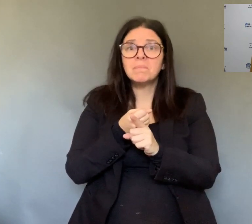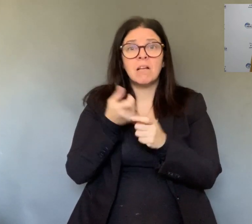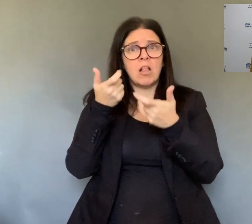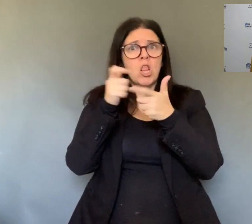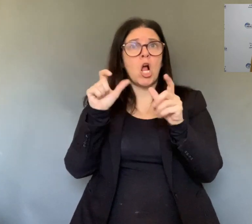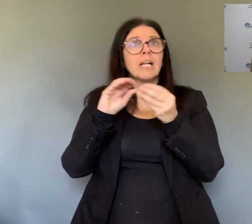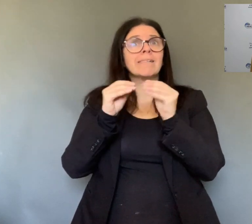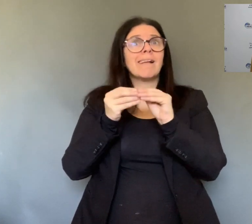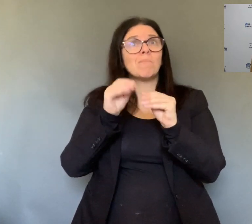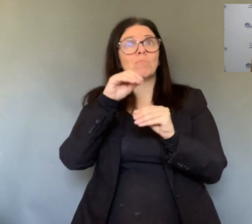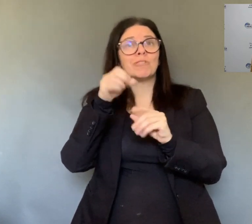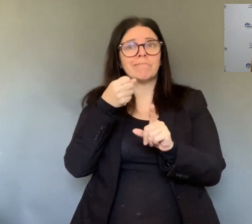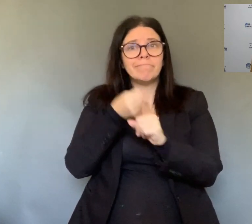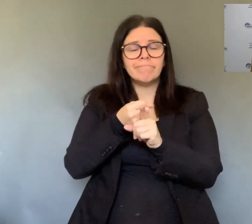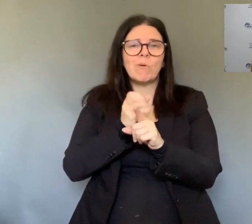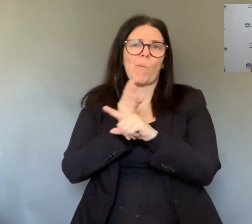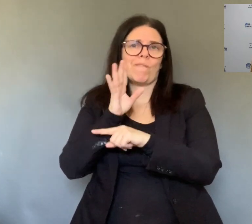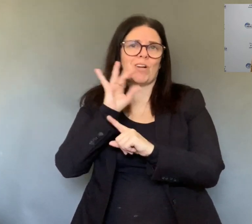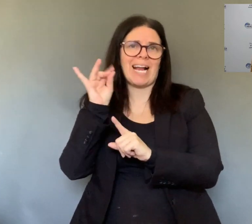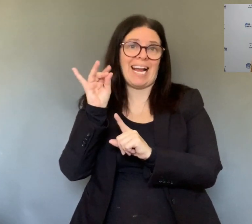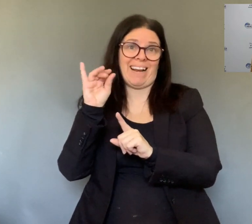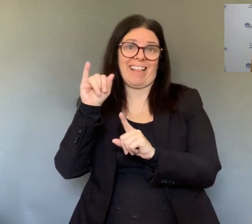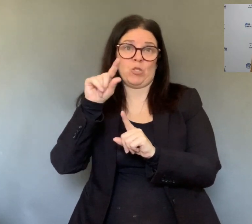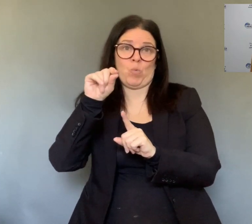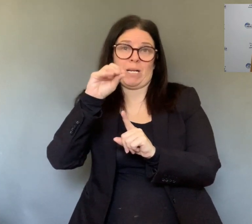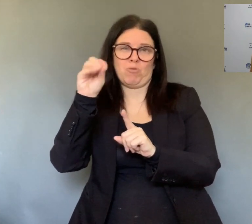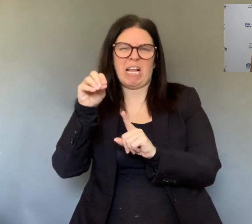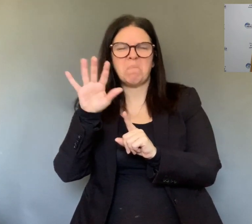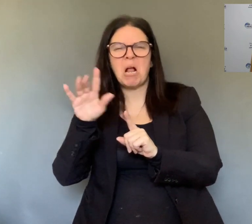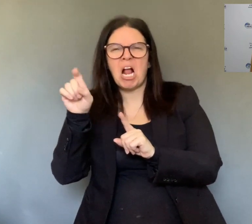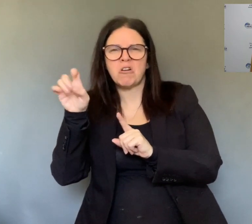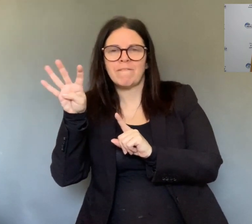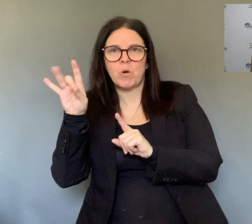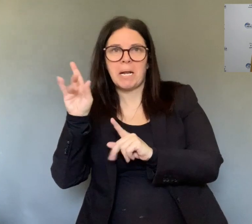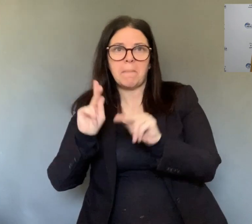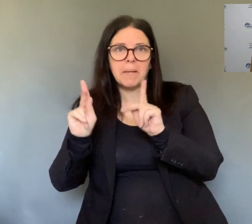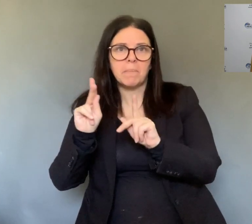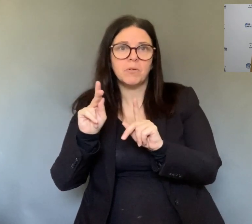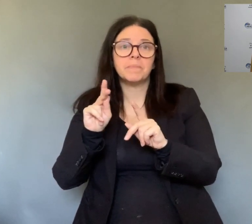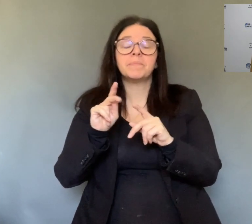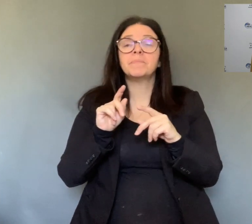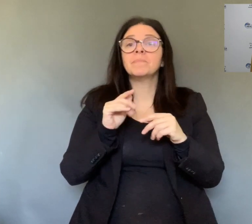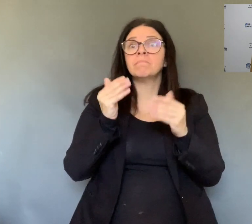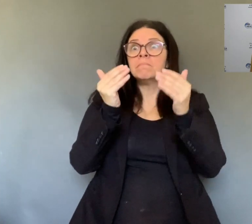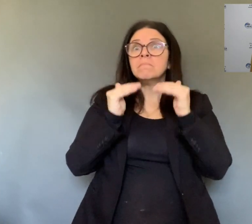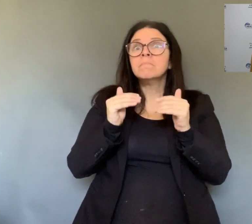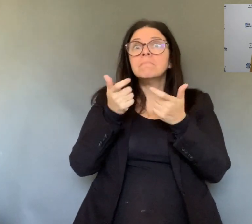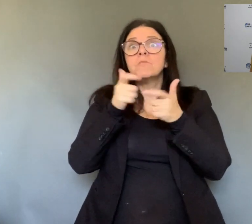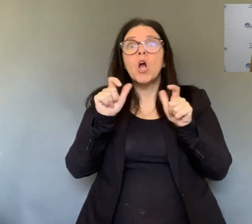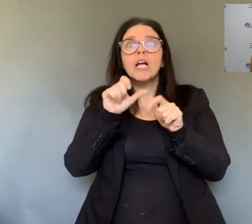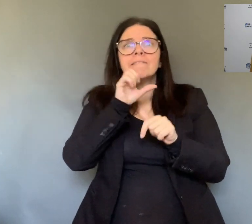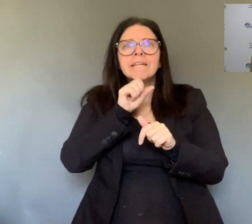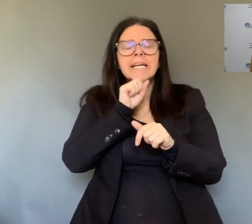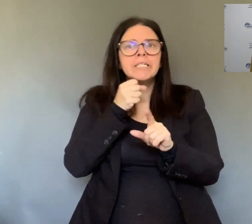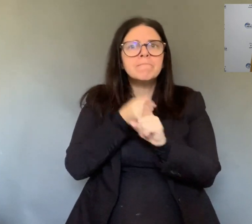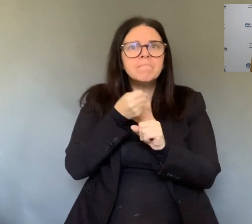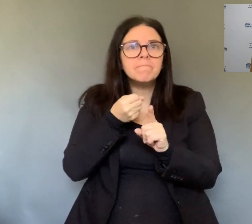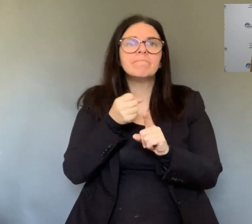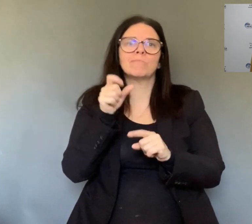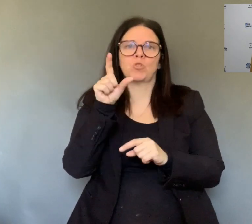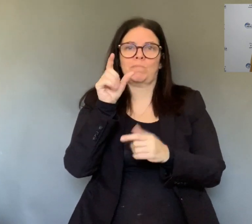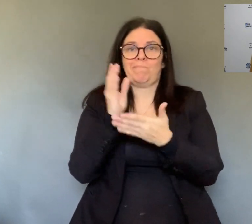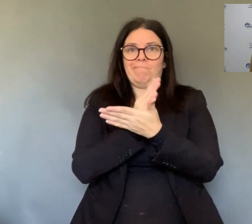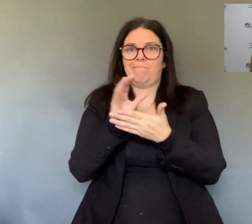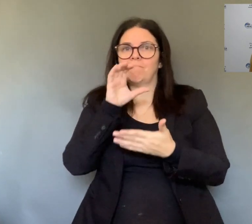falls, nausea, vomiting, chills, and headaches. If you are feeling unwell and need to seek a health assessment for COVID-19,